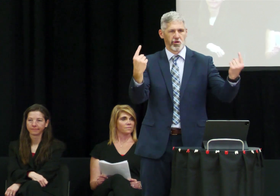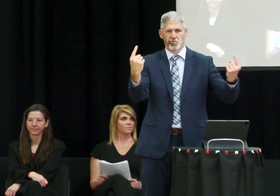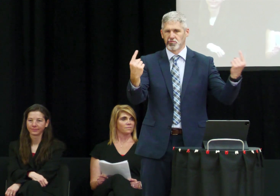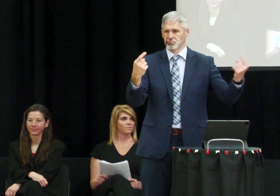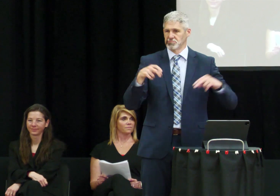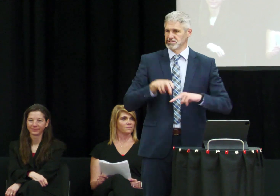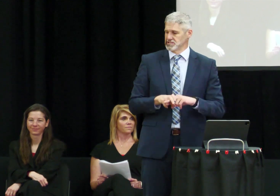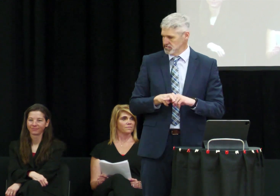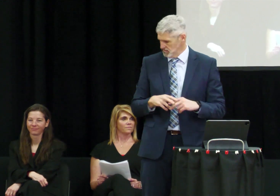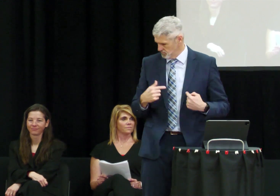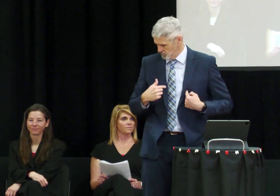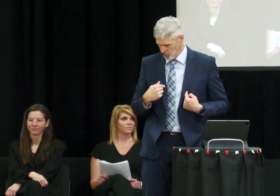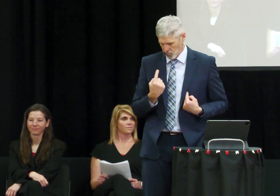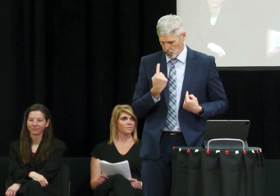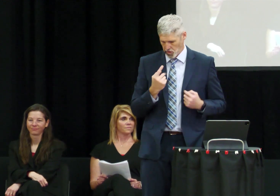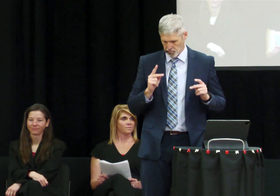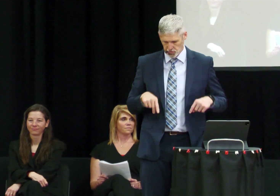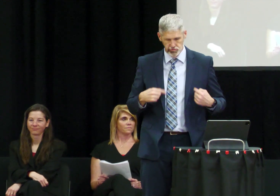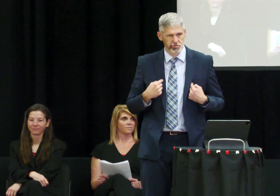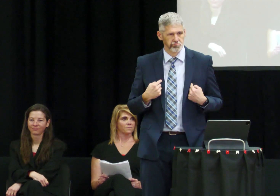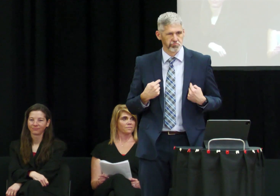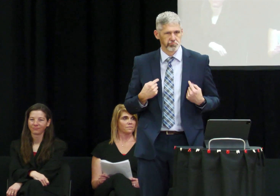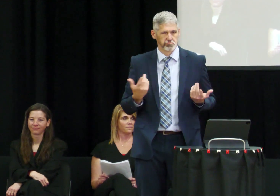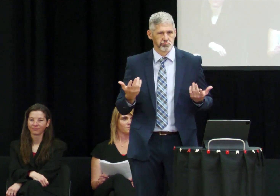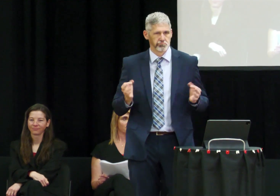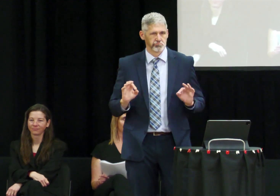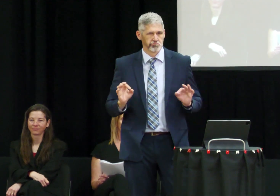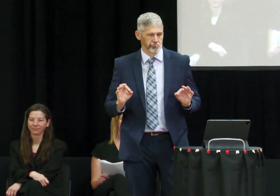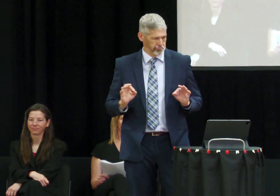only one sitting here. I am one person.